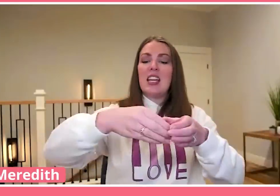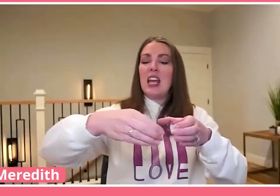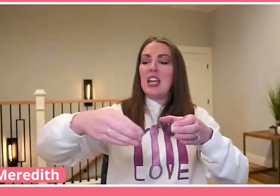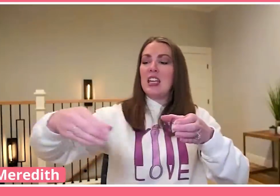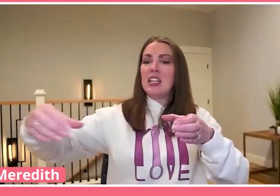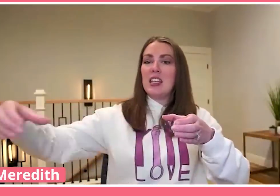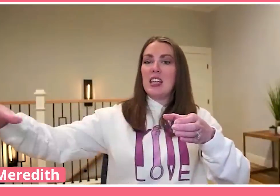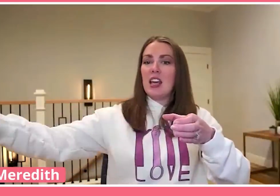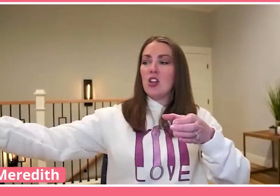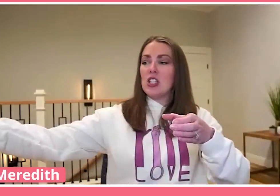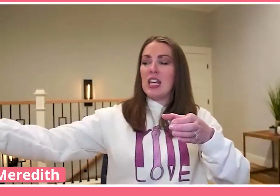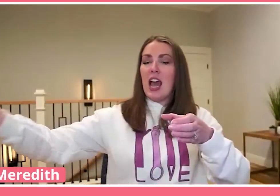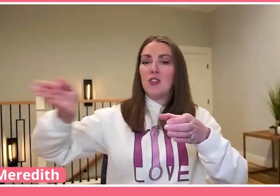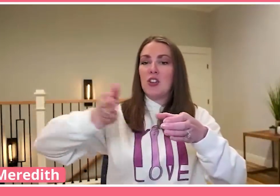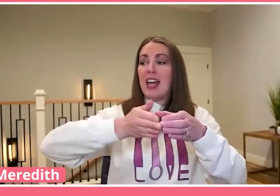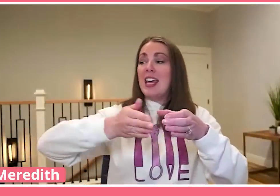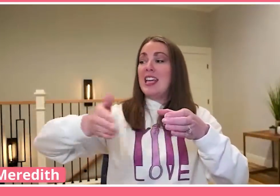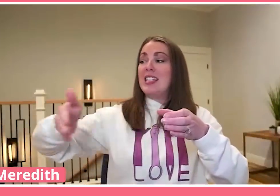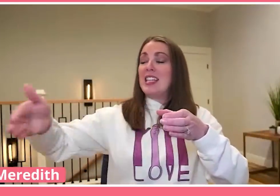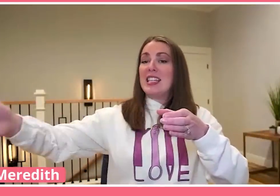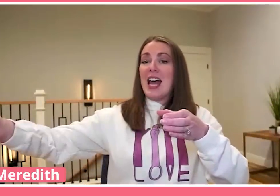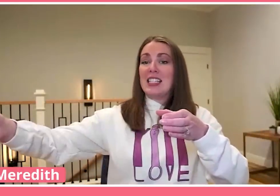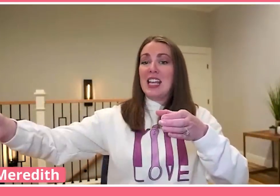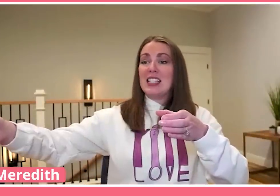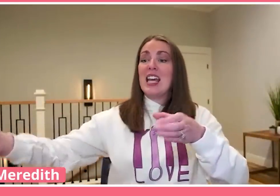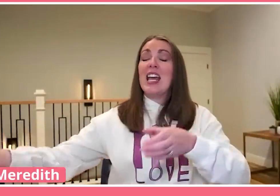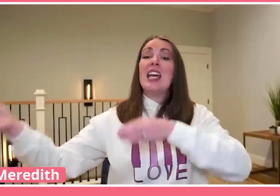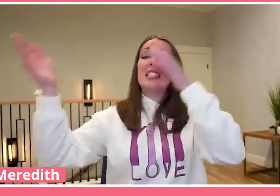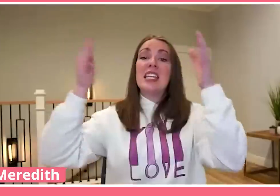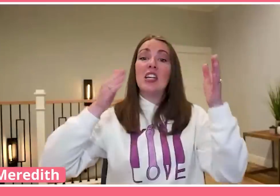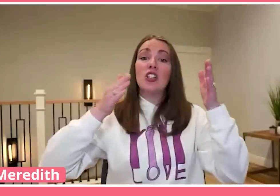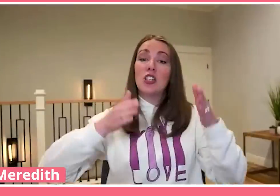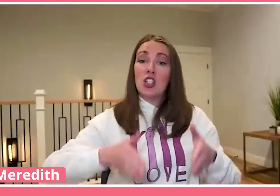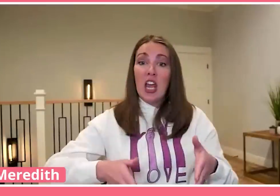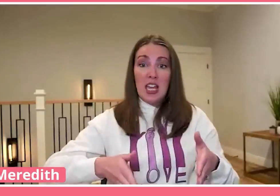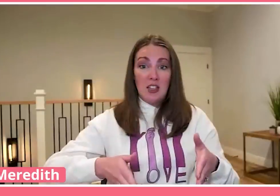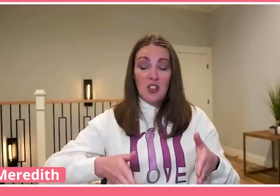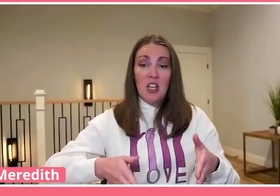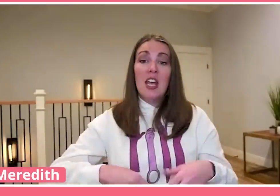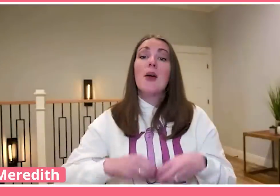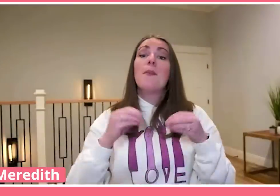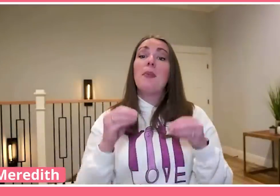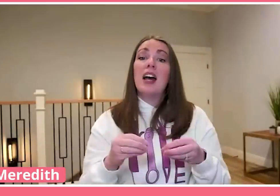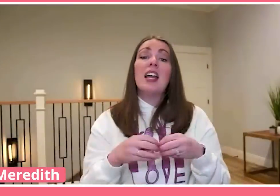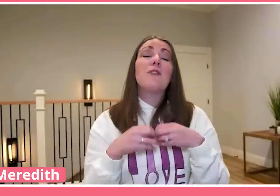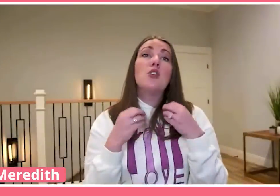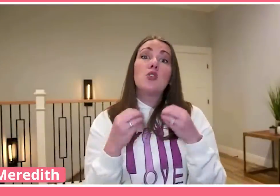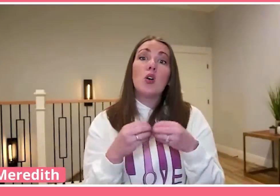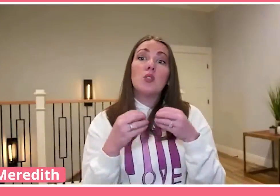anything that you're saying after that is in that tense until changed. But if you don't